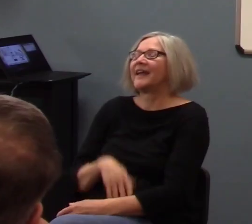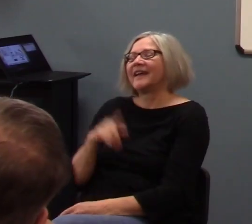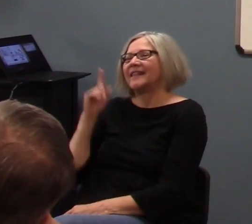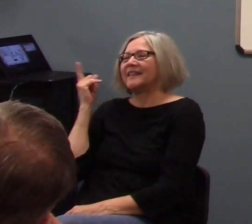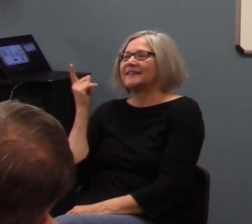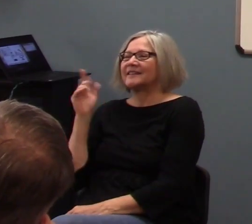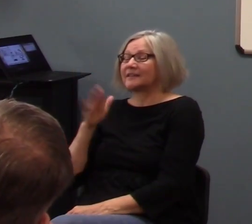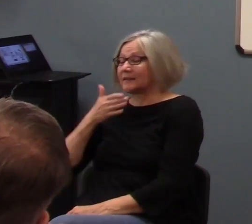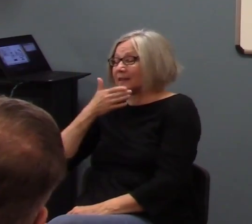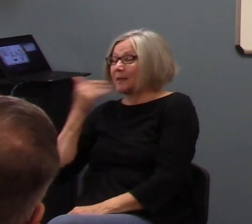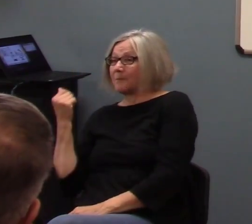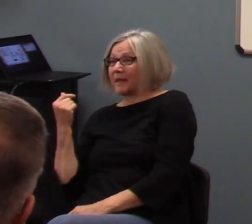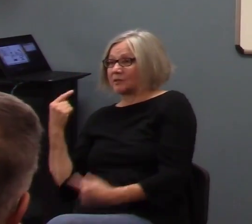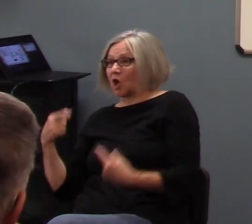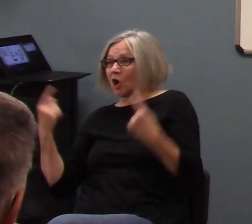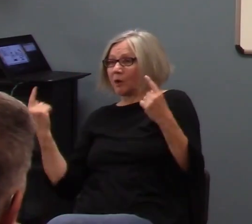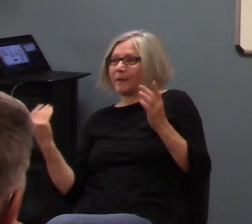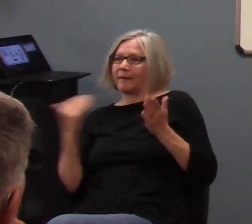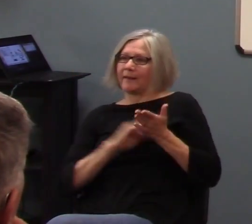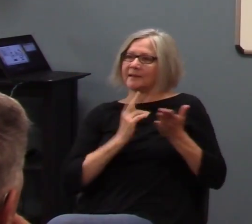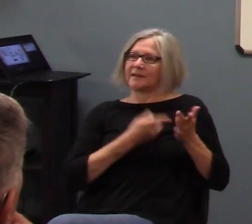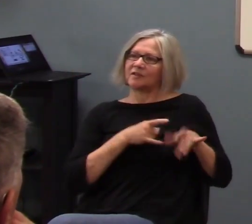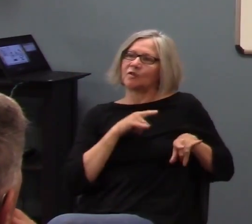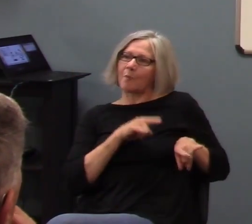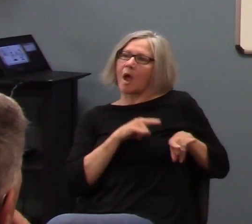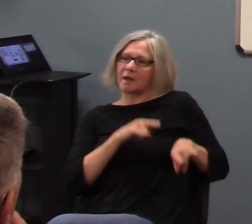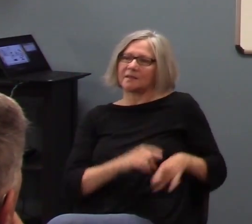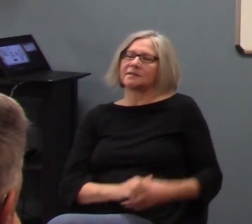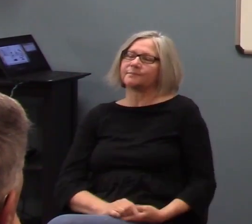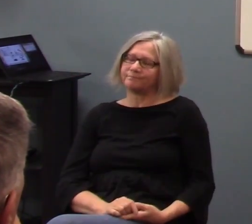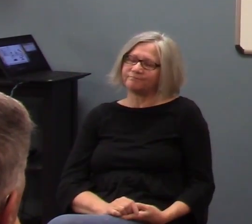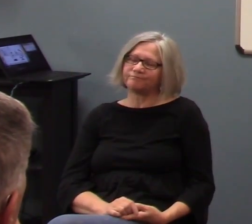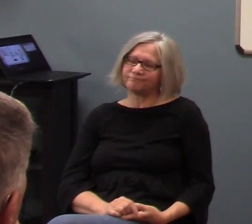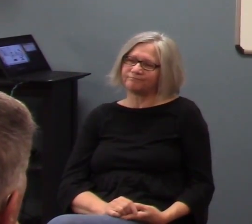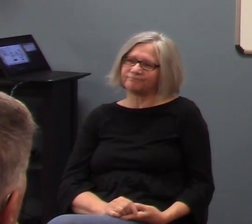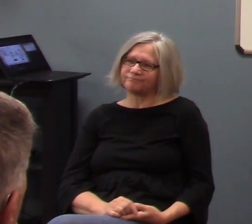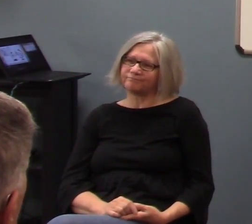kind of the best argument against it, is just to mock the other side.